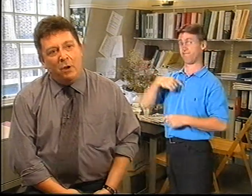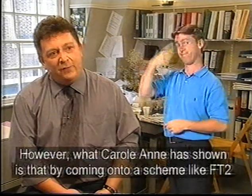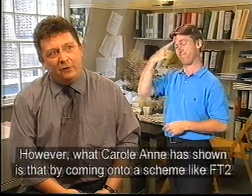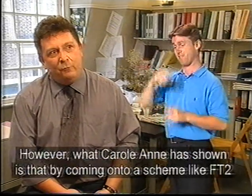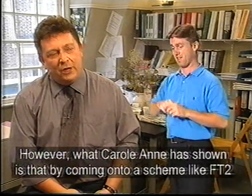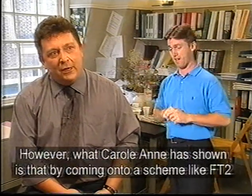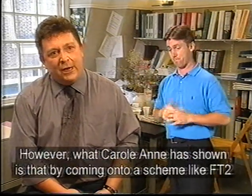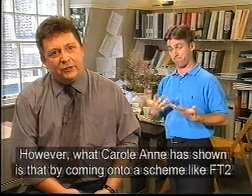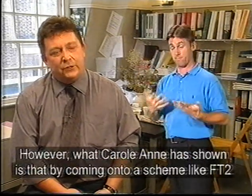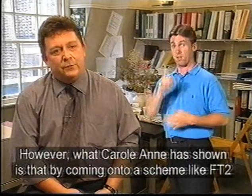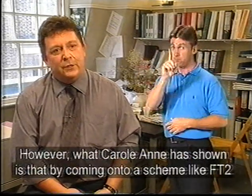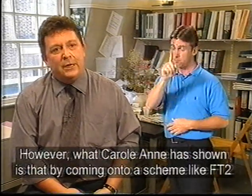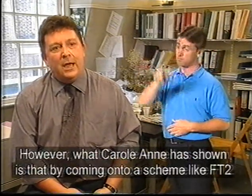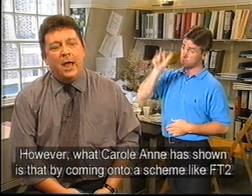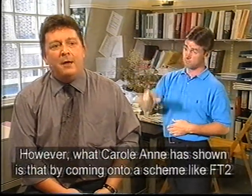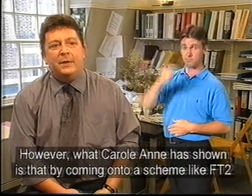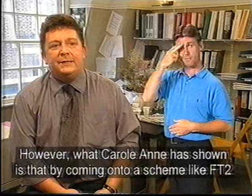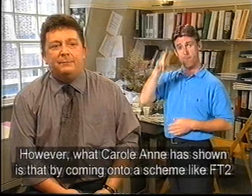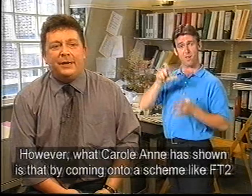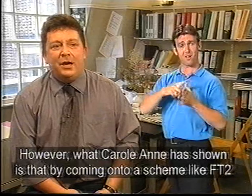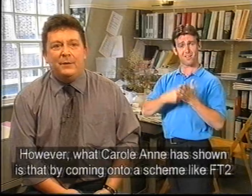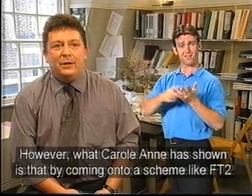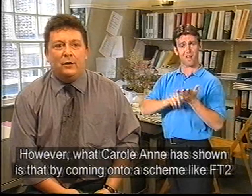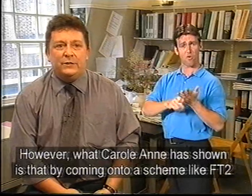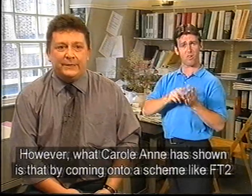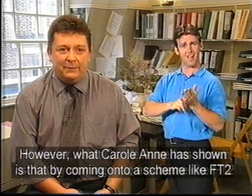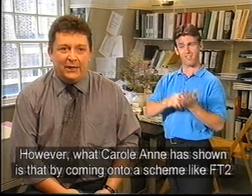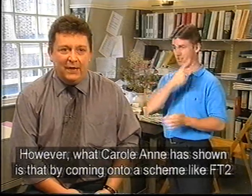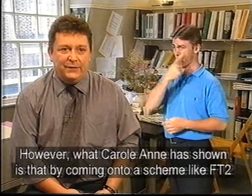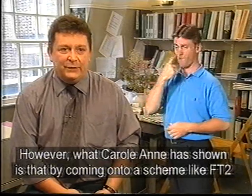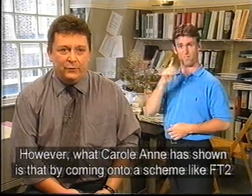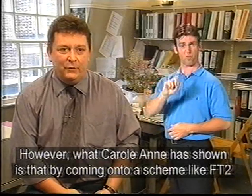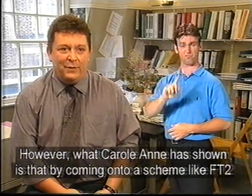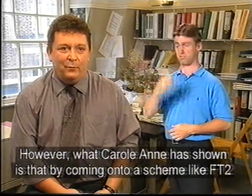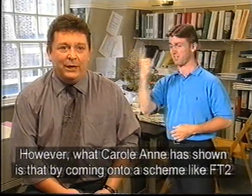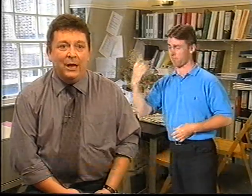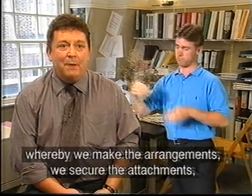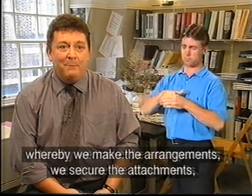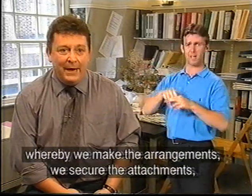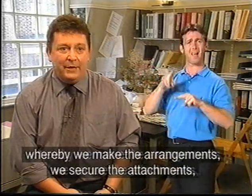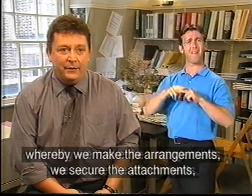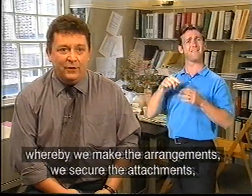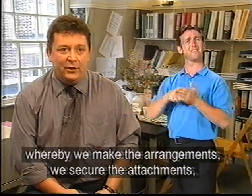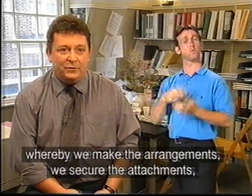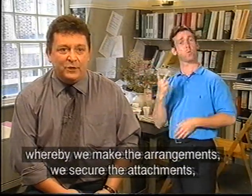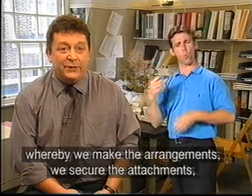However, what Carlan's shown is that by coming onto a scheme like FT2, whereby we make the arrangements, we secure